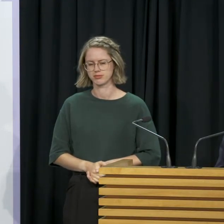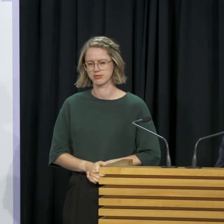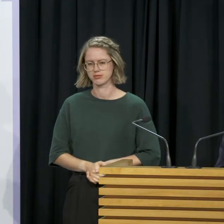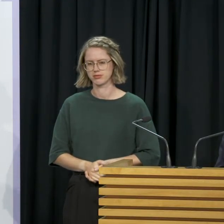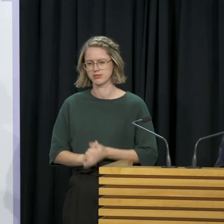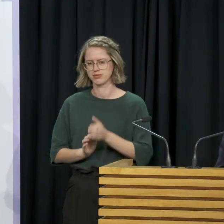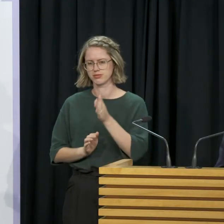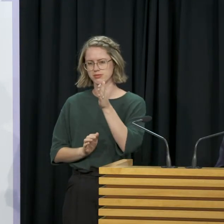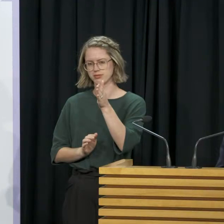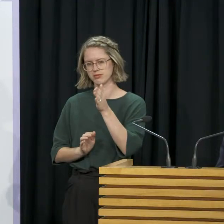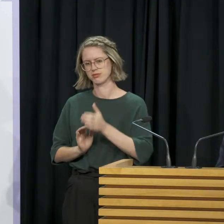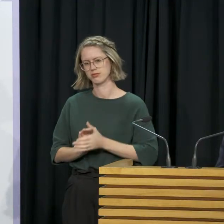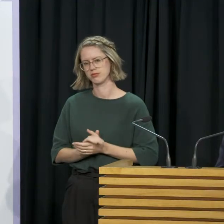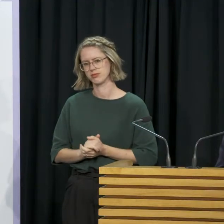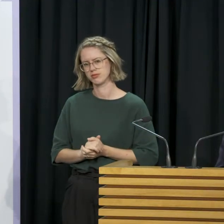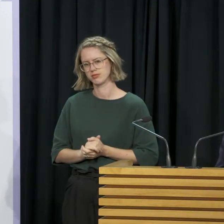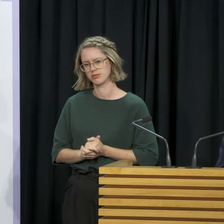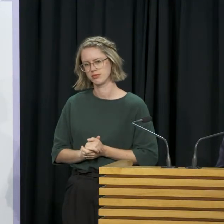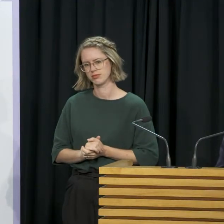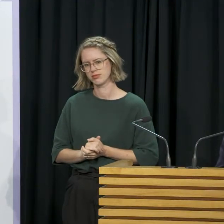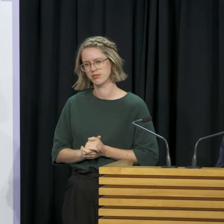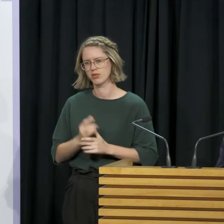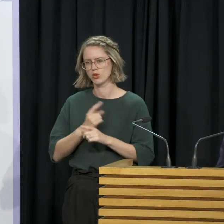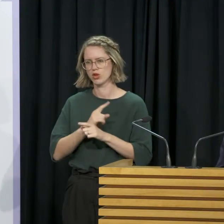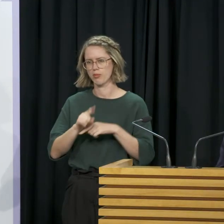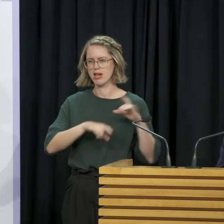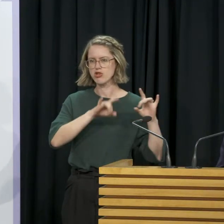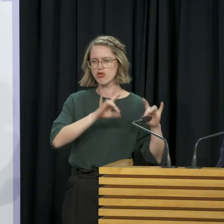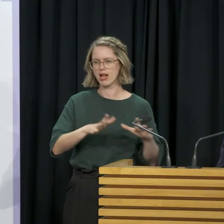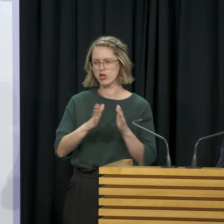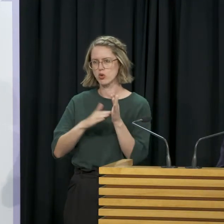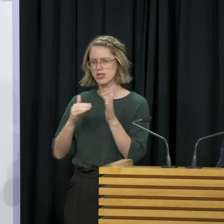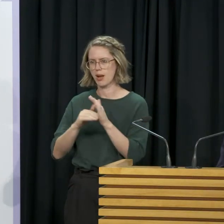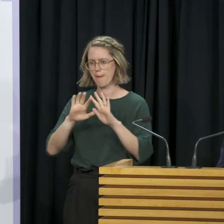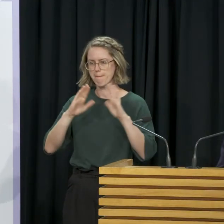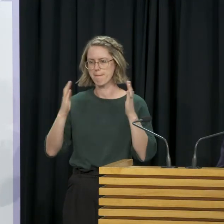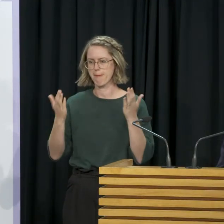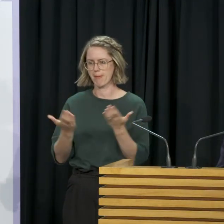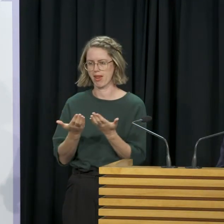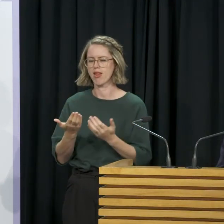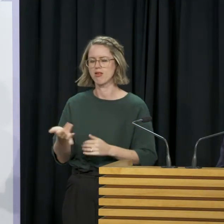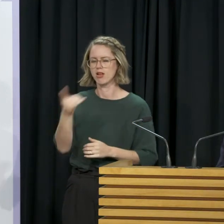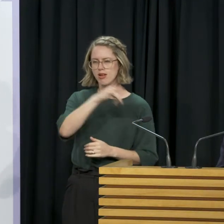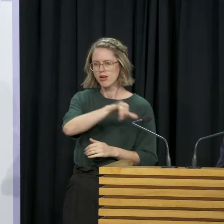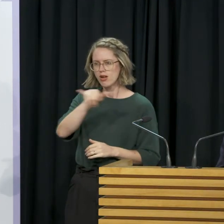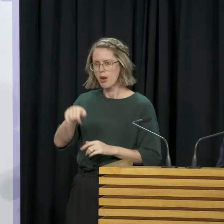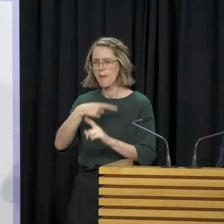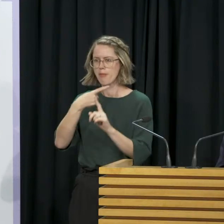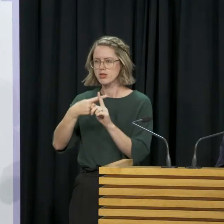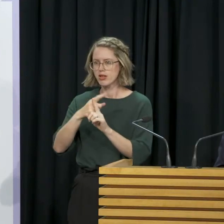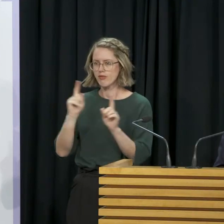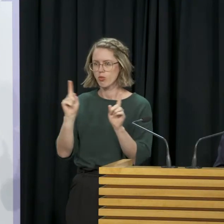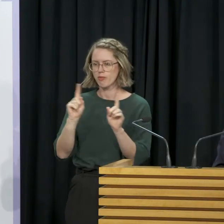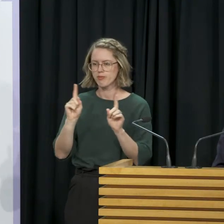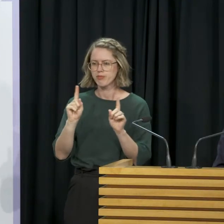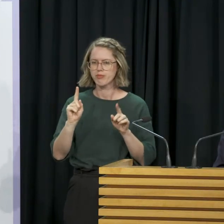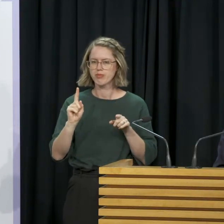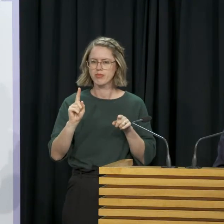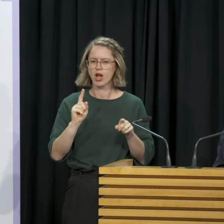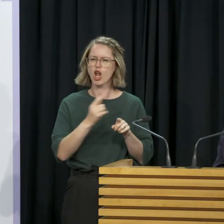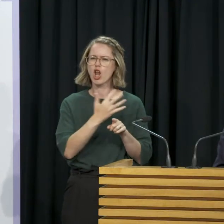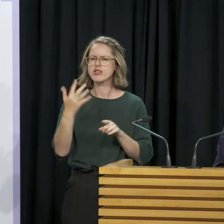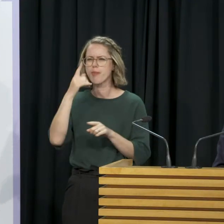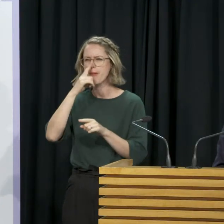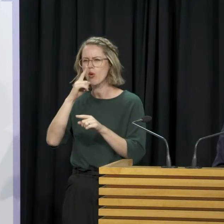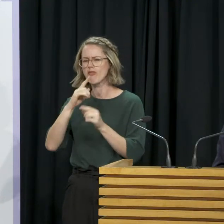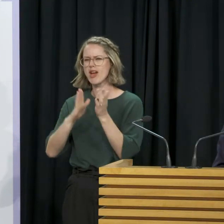one of the advantages that's been brought up with the idea of this bubble is that nearly 40 to 50% of the people in MIQ are coming from Australia. Yep. So if you've got a